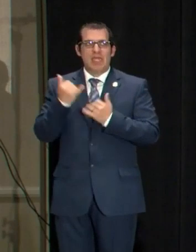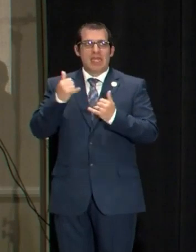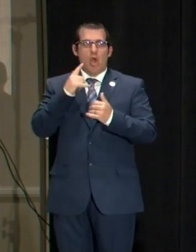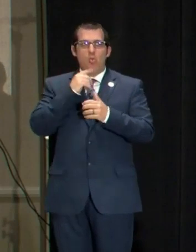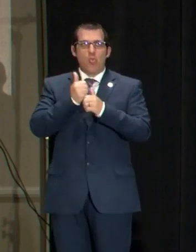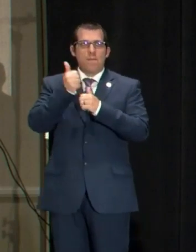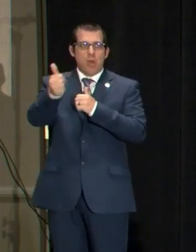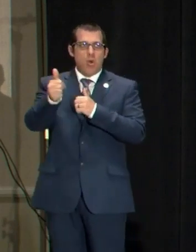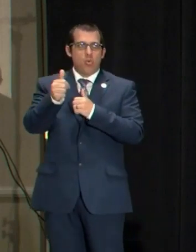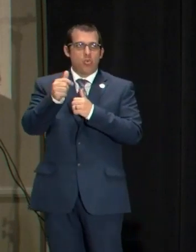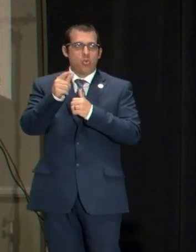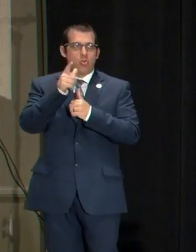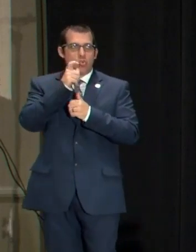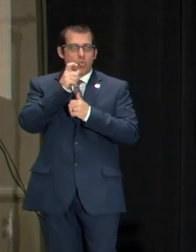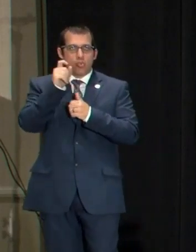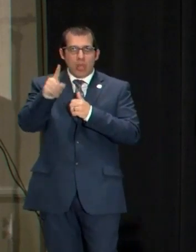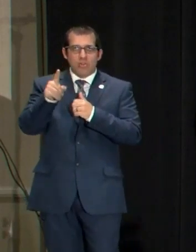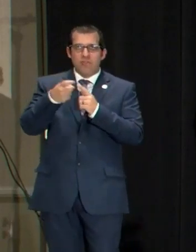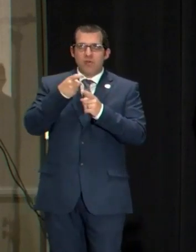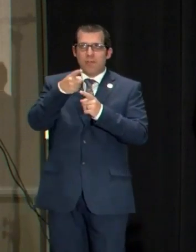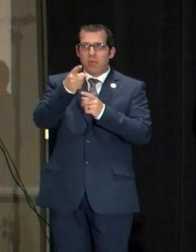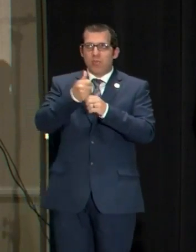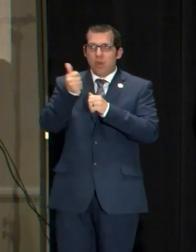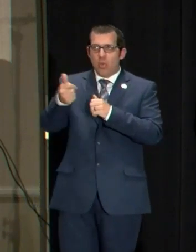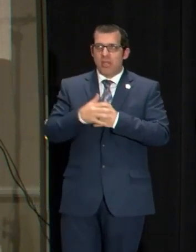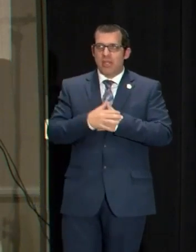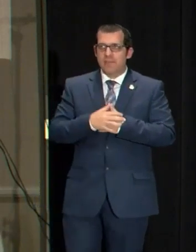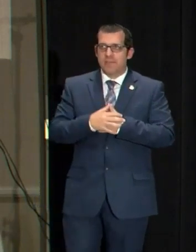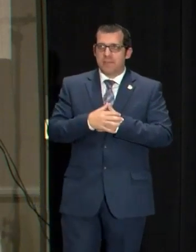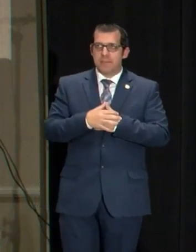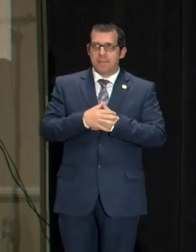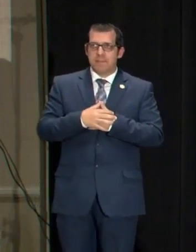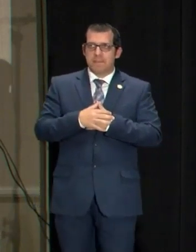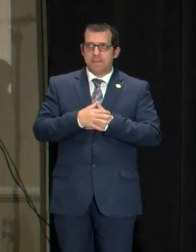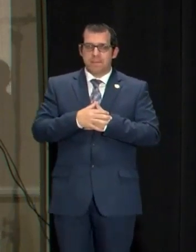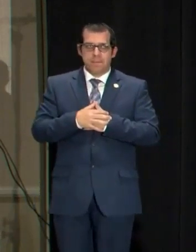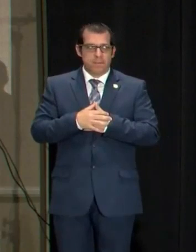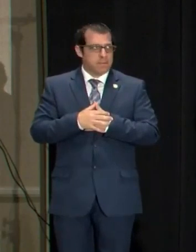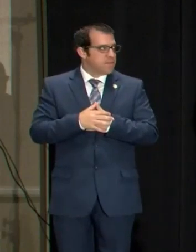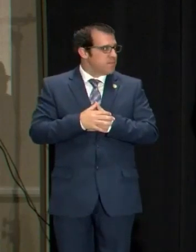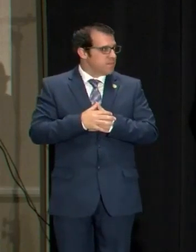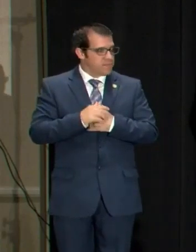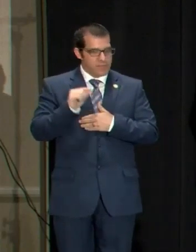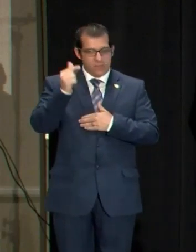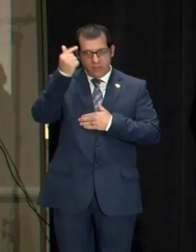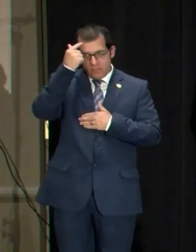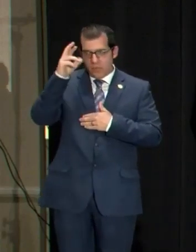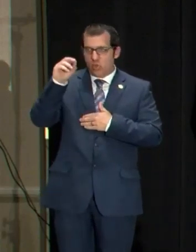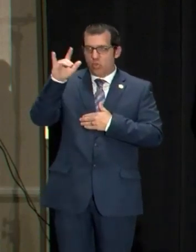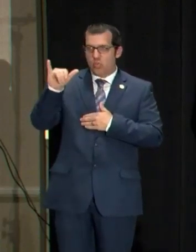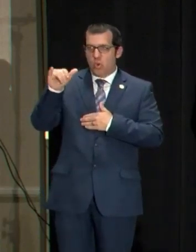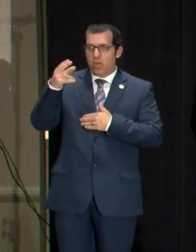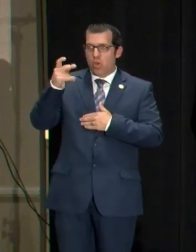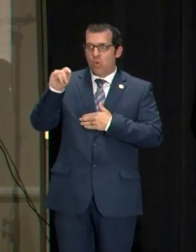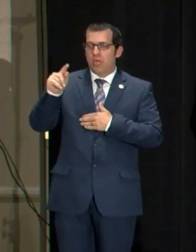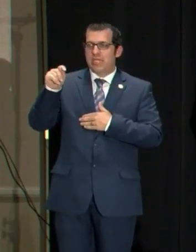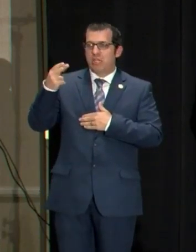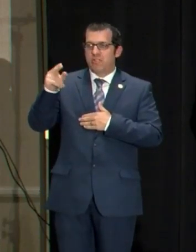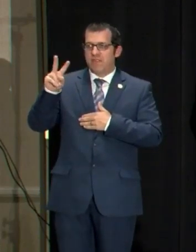go remotely for a moment and see if there's a question remotely. Governor, it's Rolly Hoyt with THV